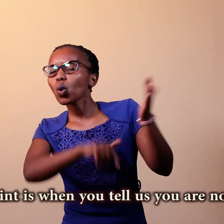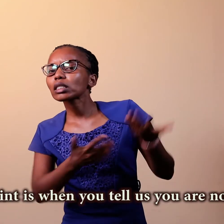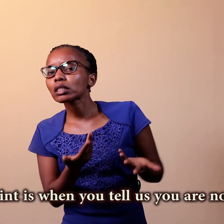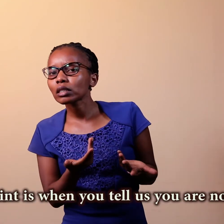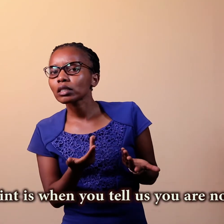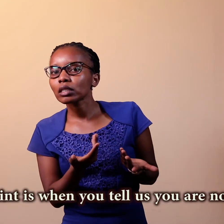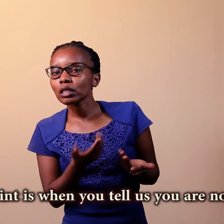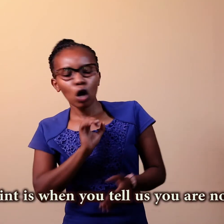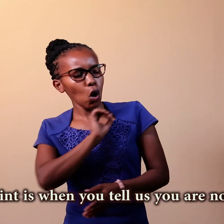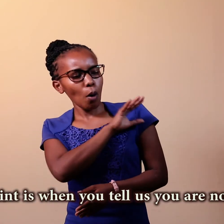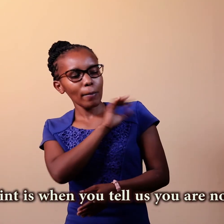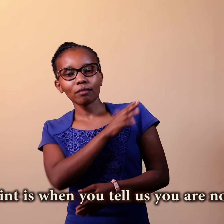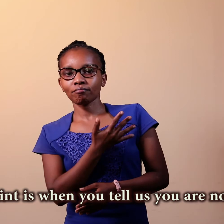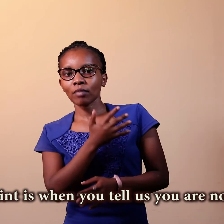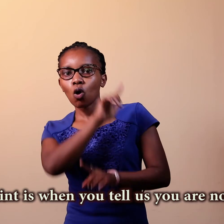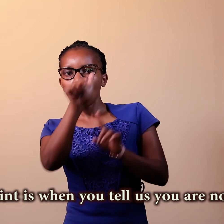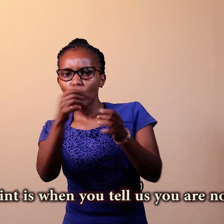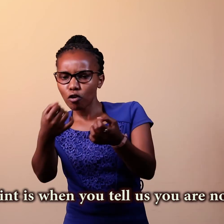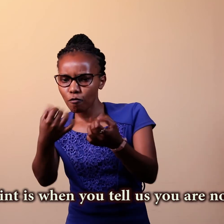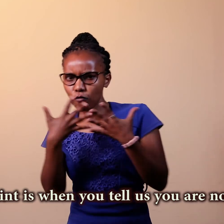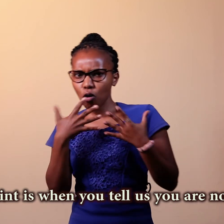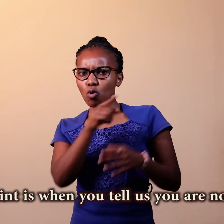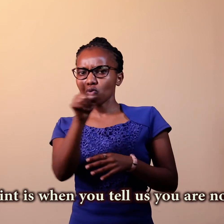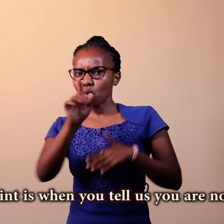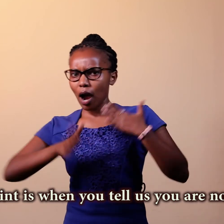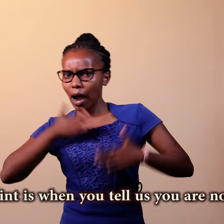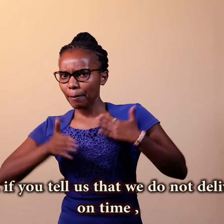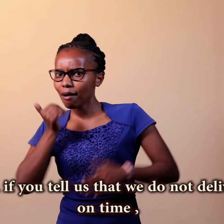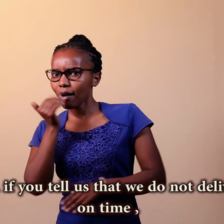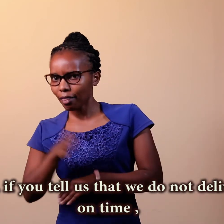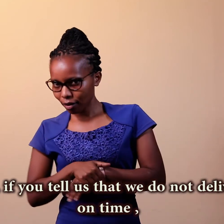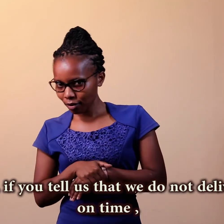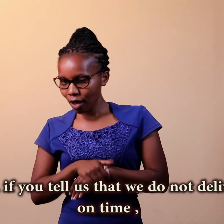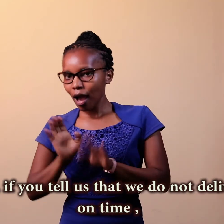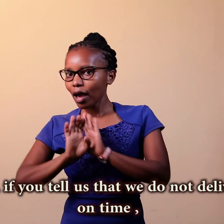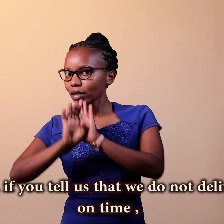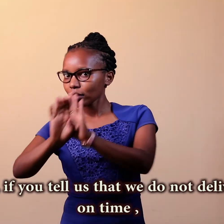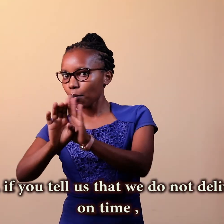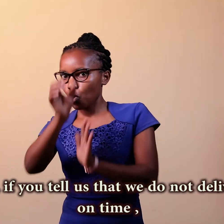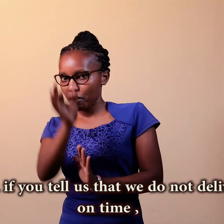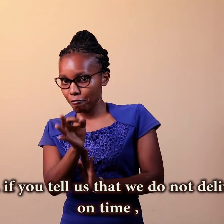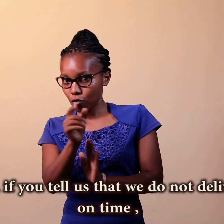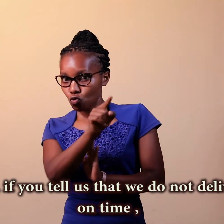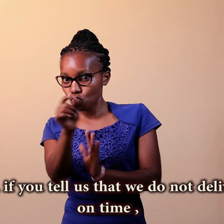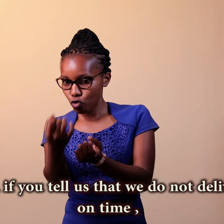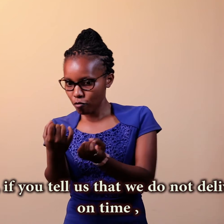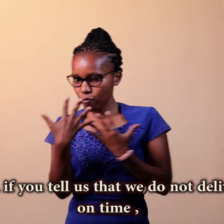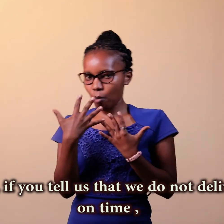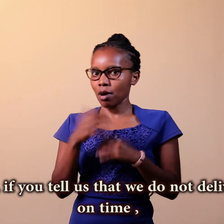A complaint is when you tell us that you are not happy. For example, if you tell us that we do not deliver